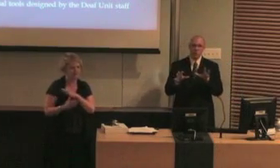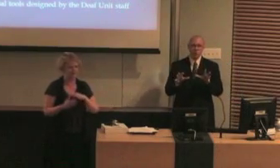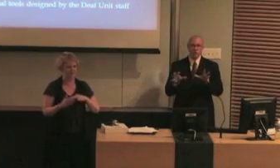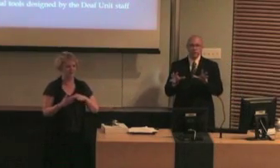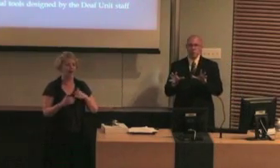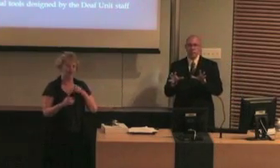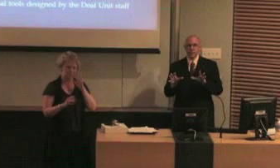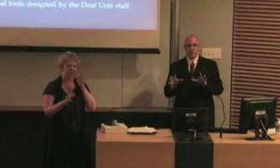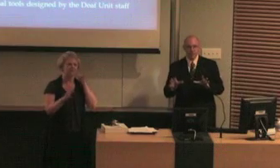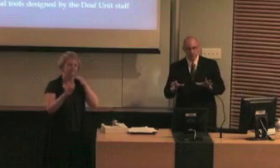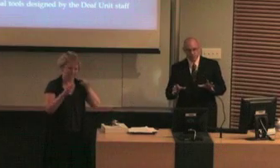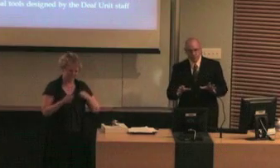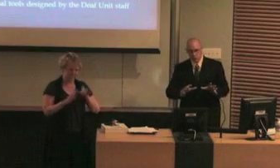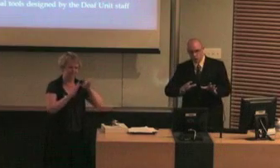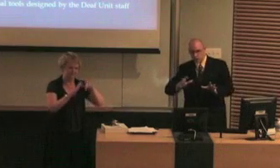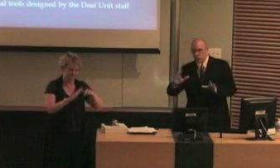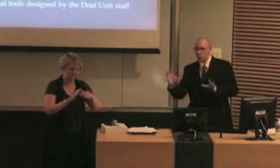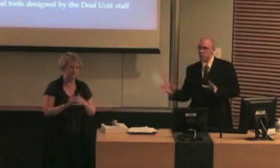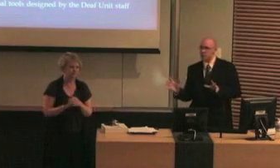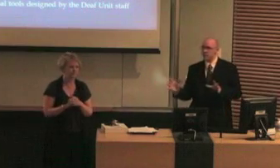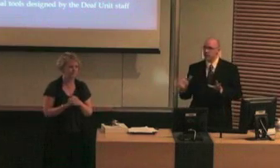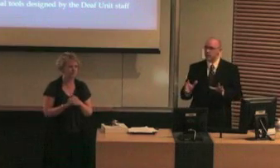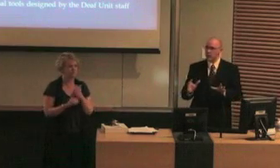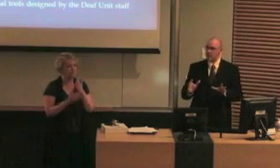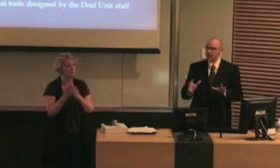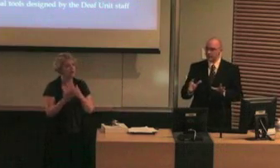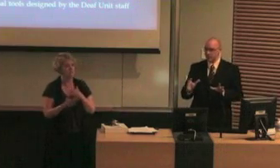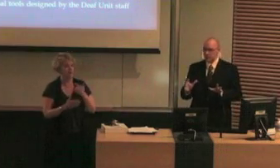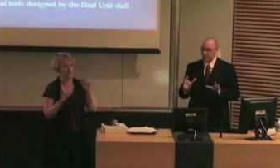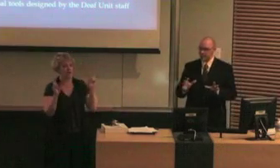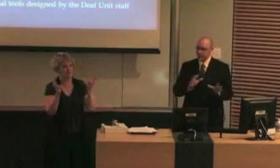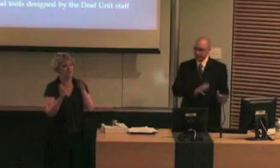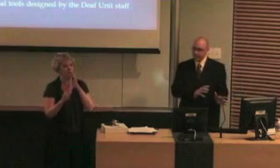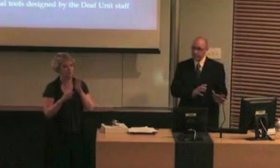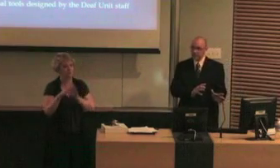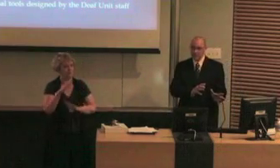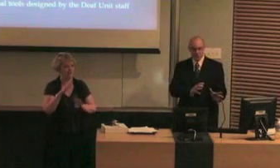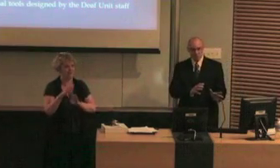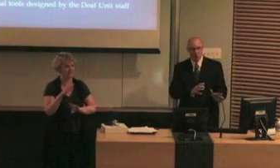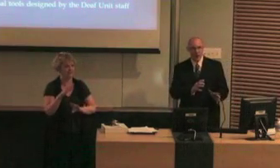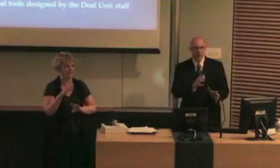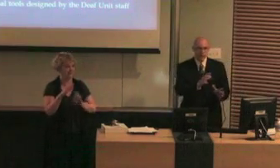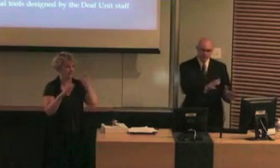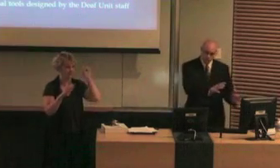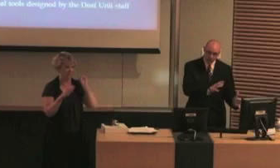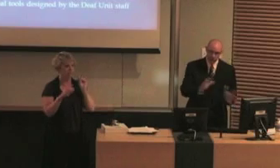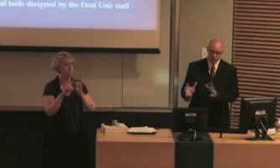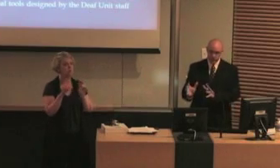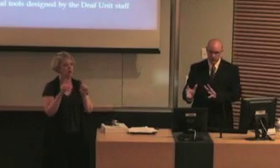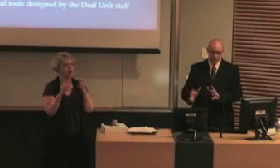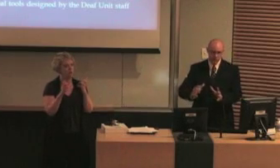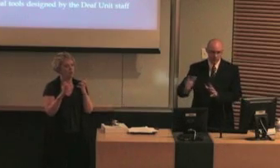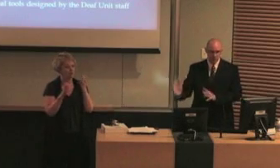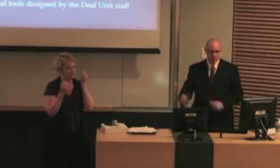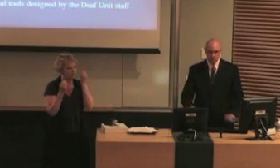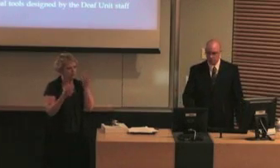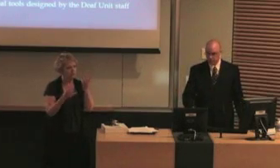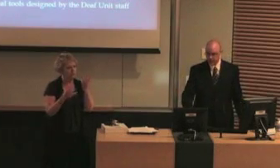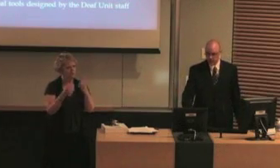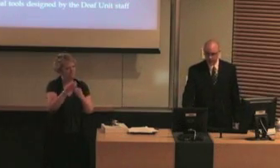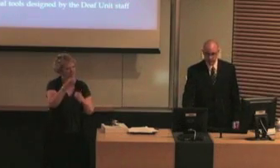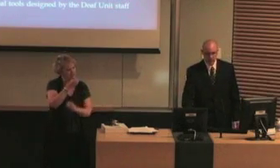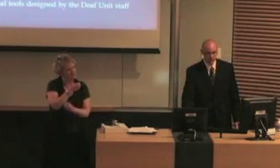I'm going to go over in a little bit. So a good portion of my topic is going to be basically this, but I at least want to give you a foundation and some